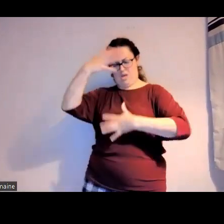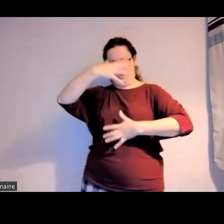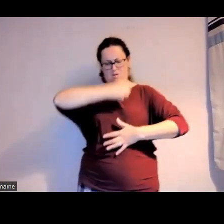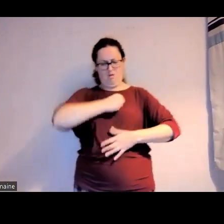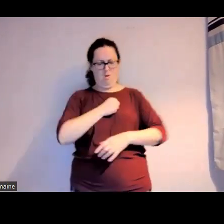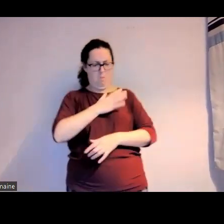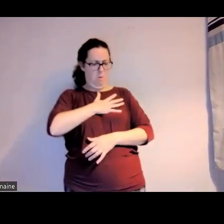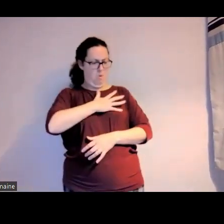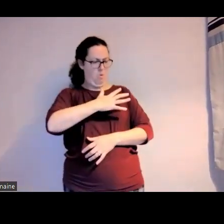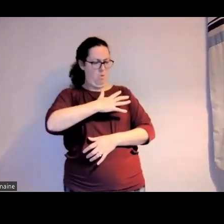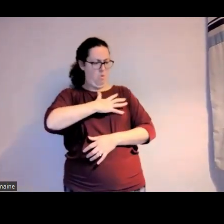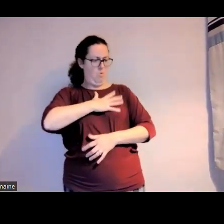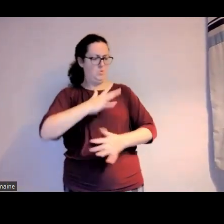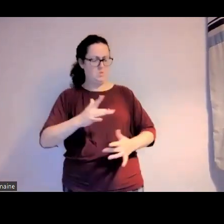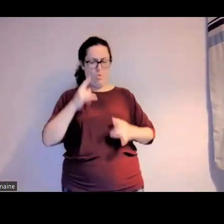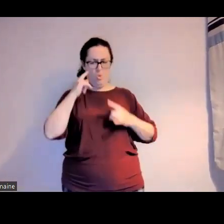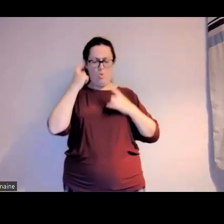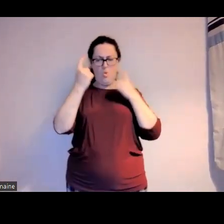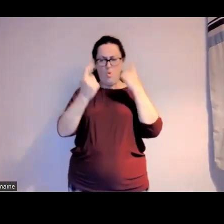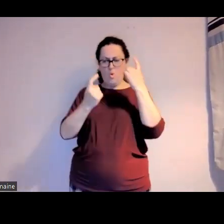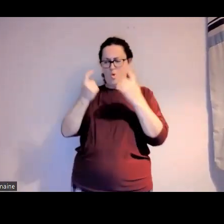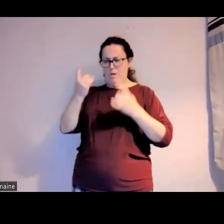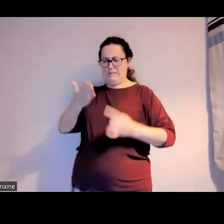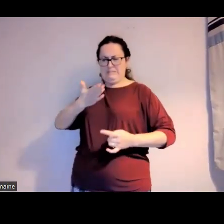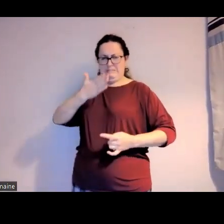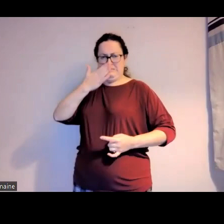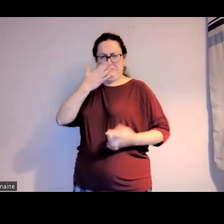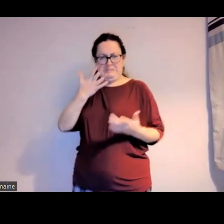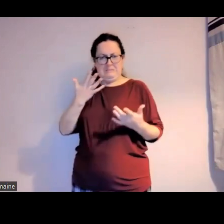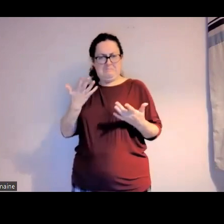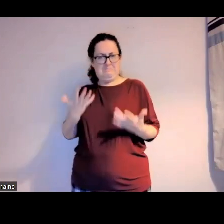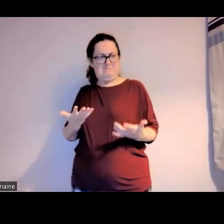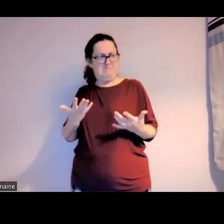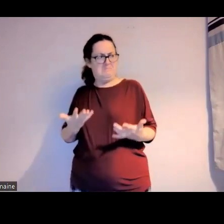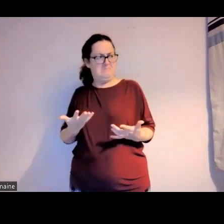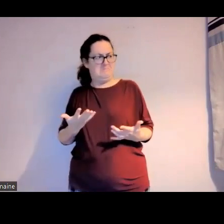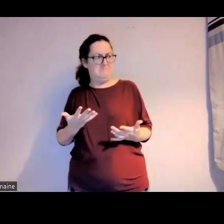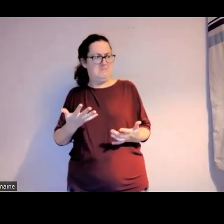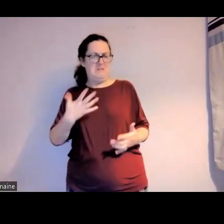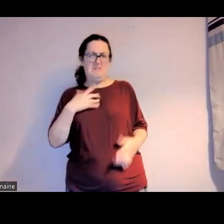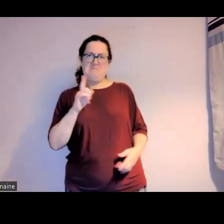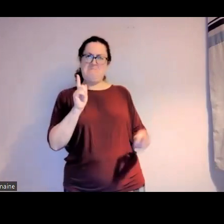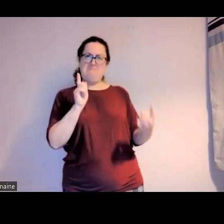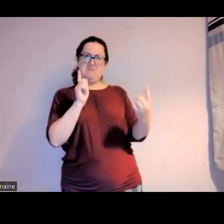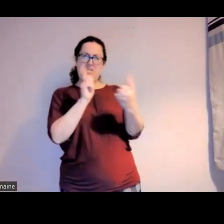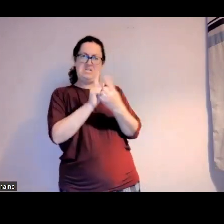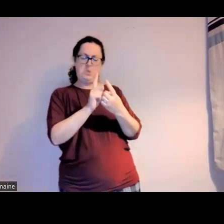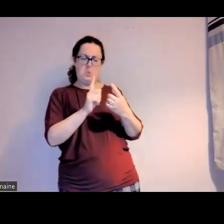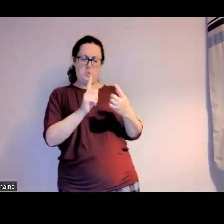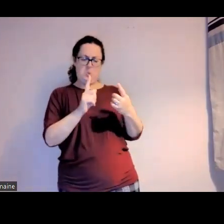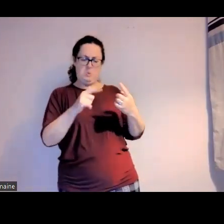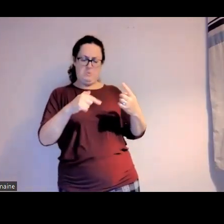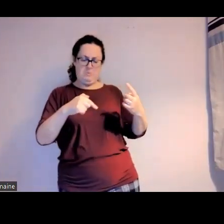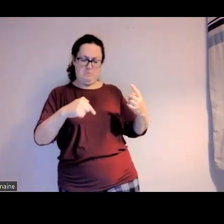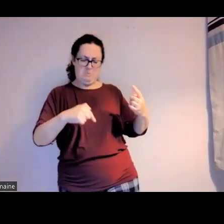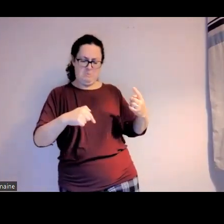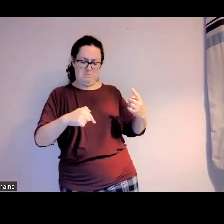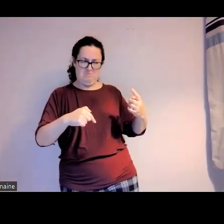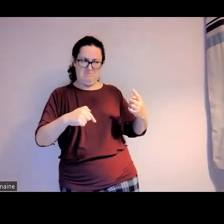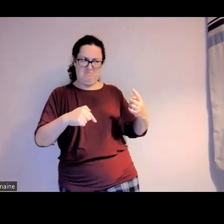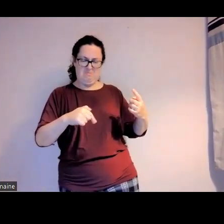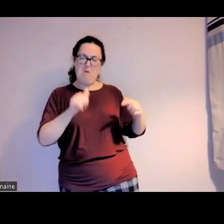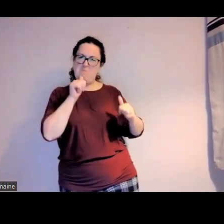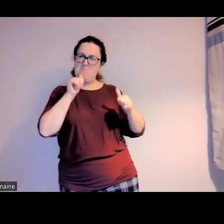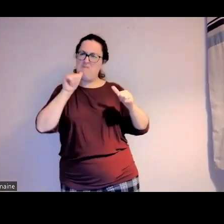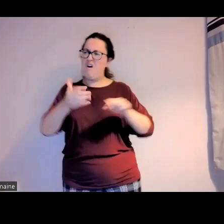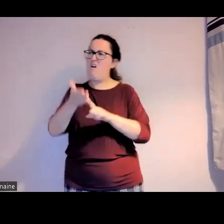and flow. It seems it's time for a meet and greet. I prefer to be shopping in Temple